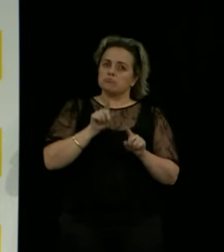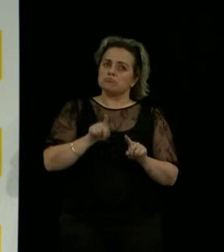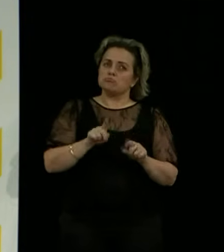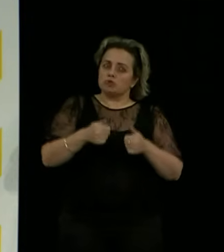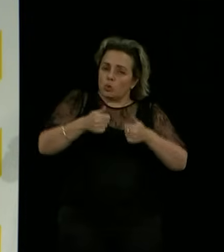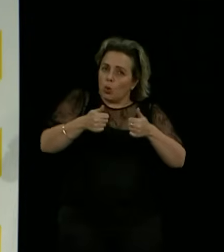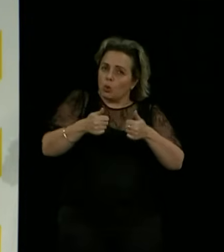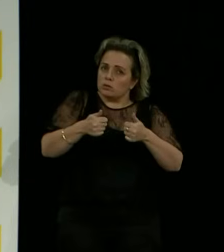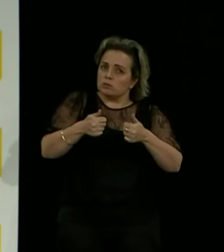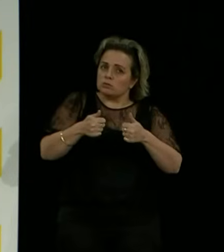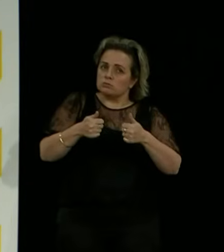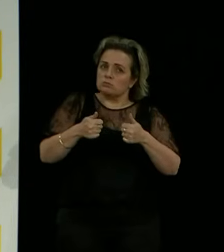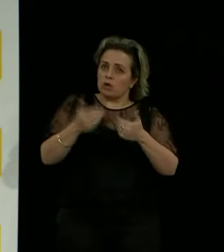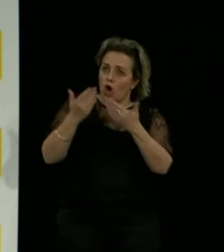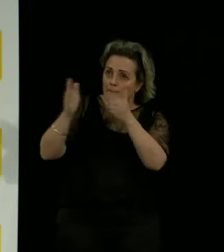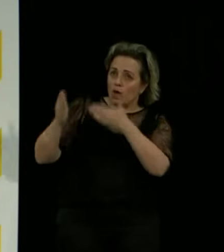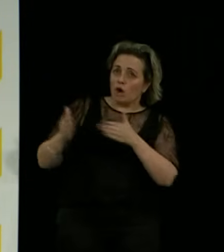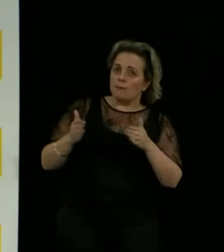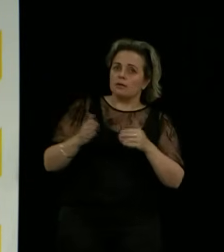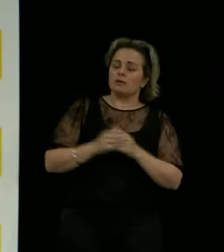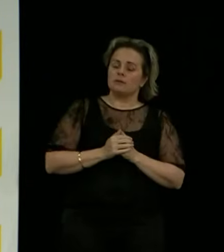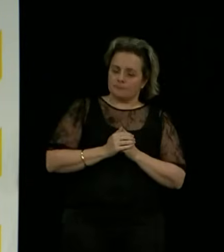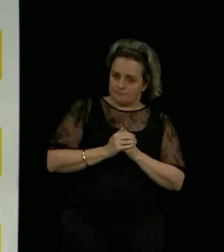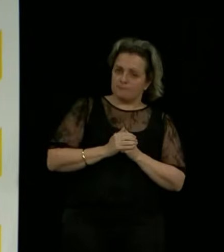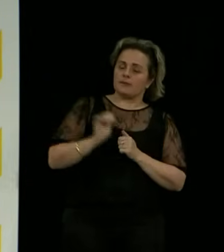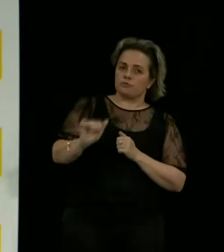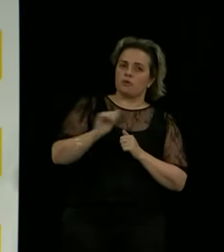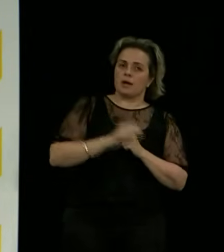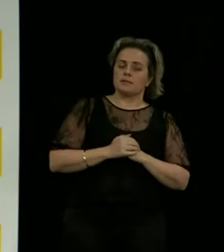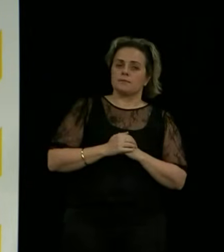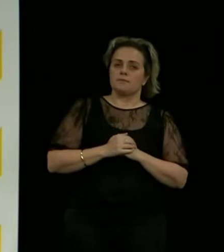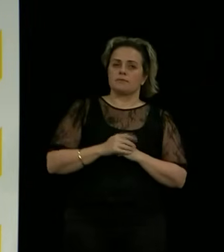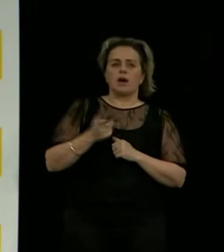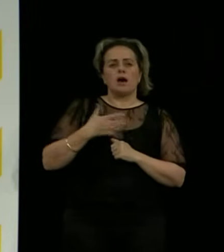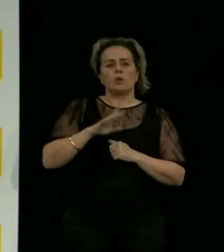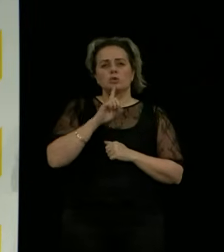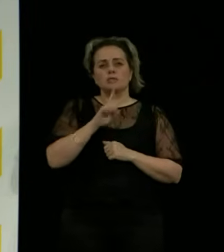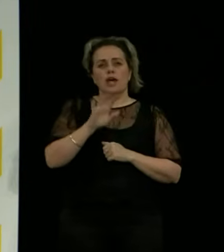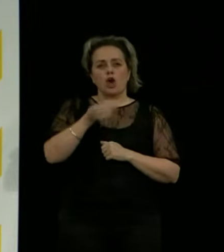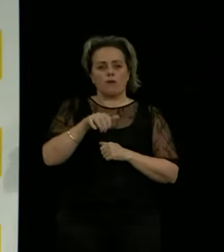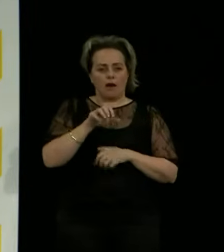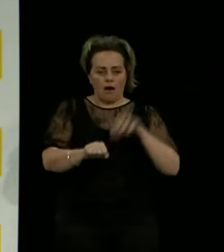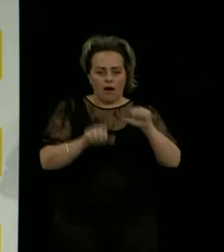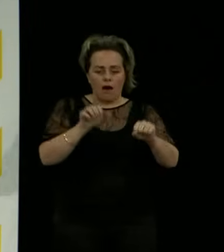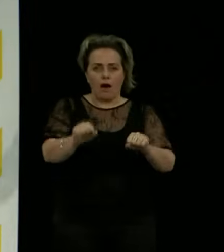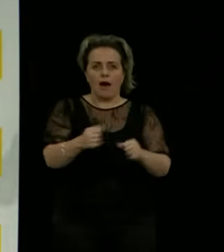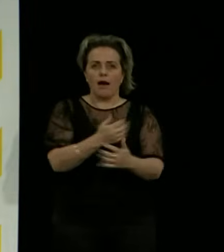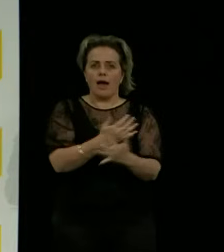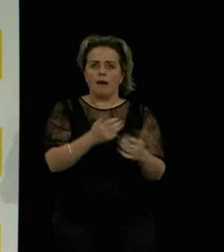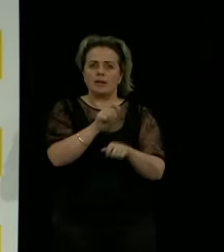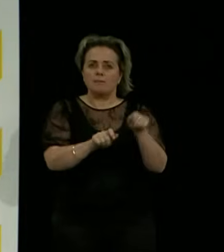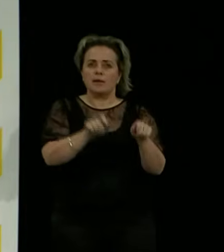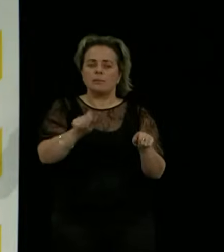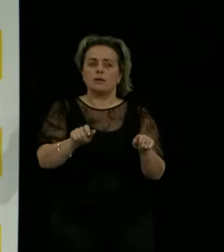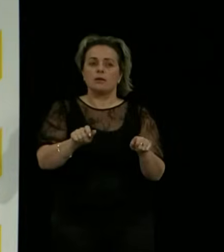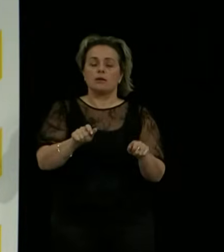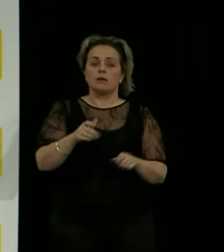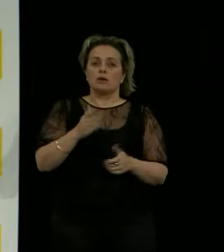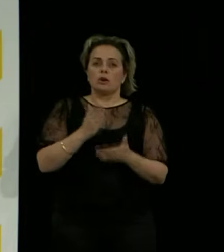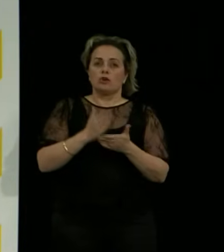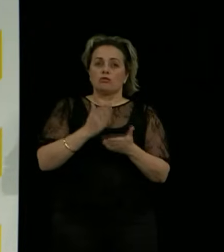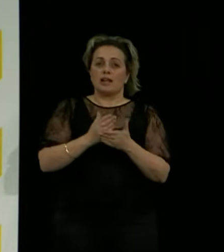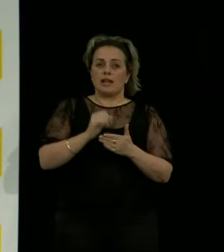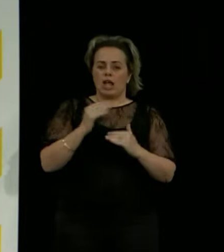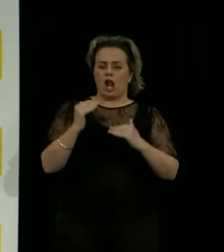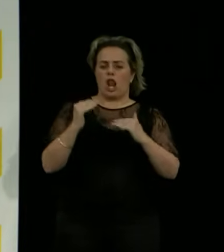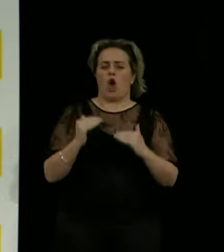column, for example. It would be, and I want to make this comment about the case numbers which you've raised, is actually keeping the case numbers as